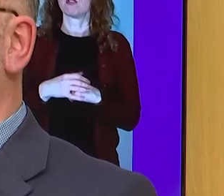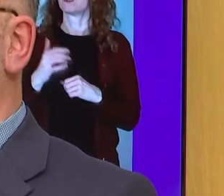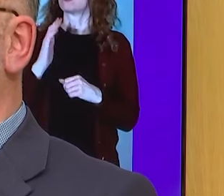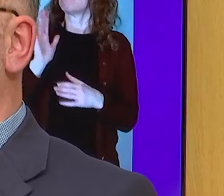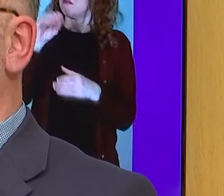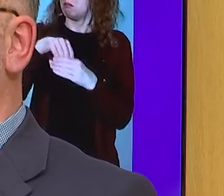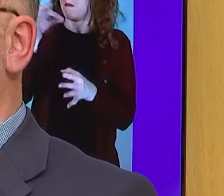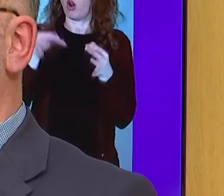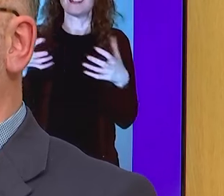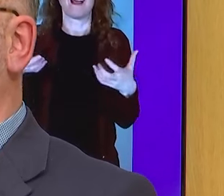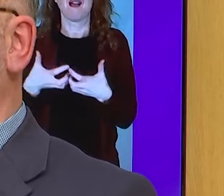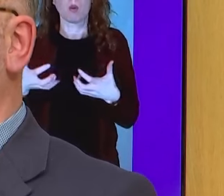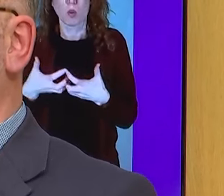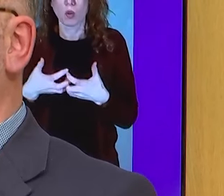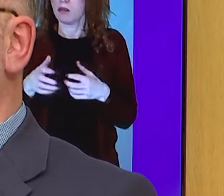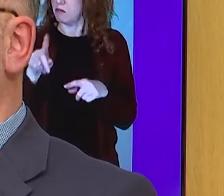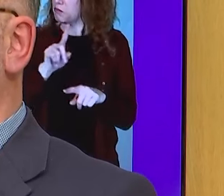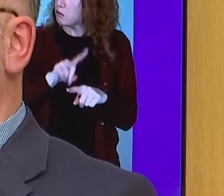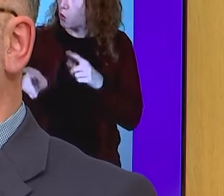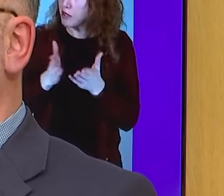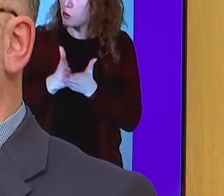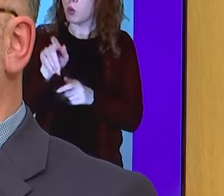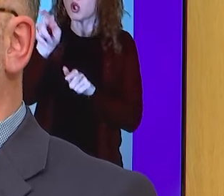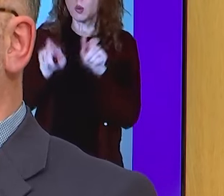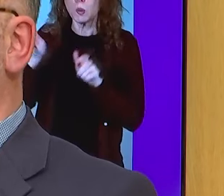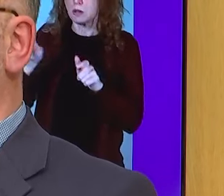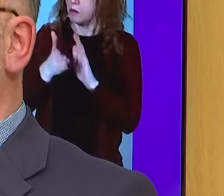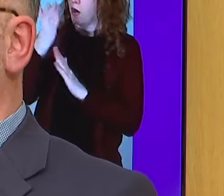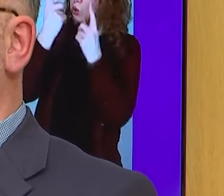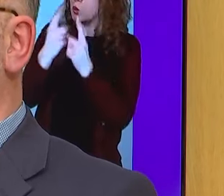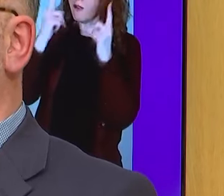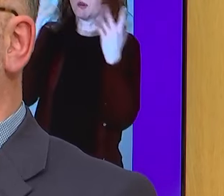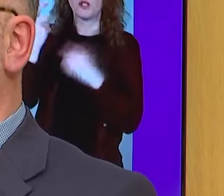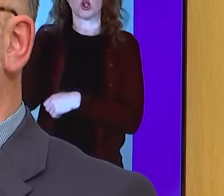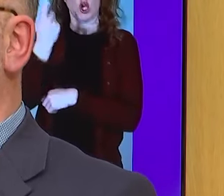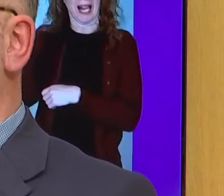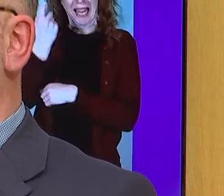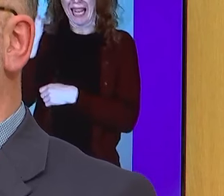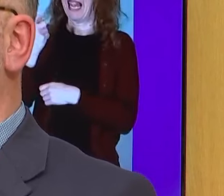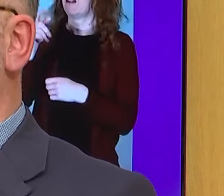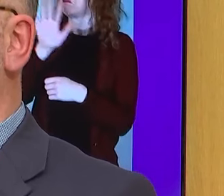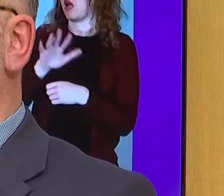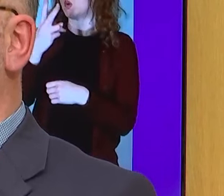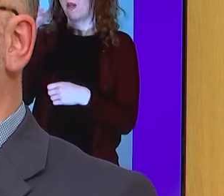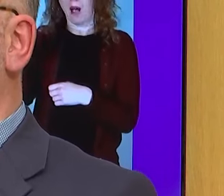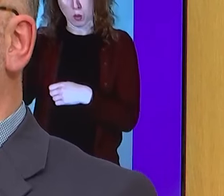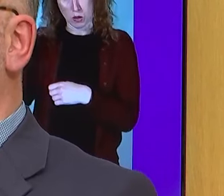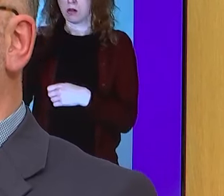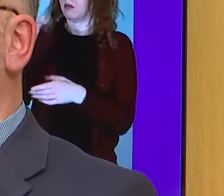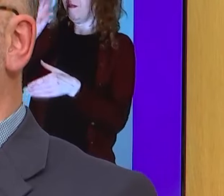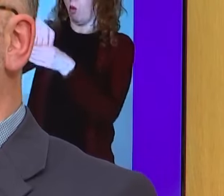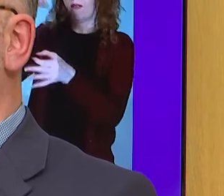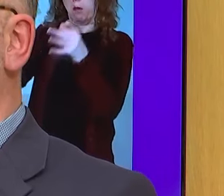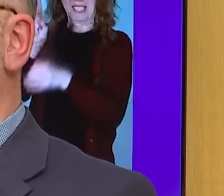into politics largely actually through student politics when I went to Stirling University in around 2000. I was in